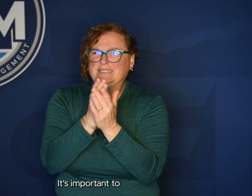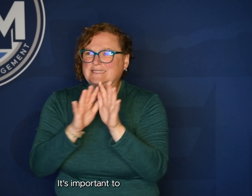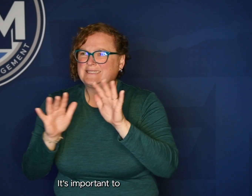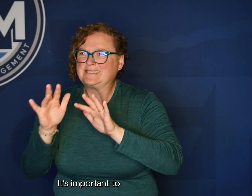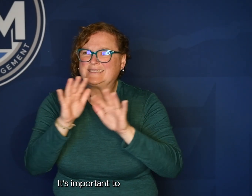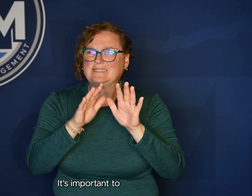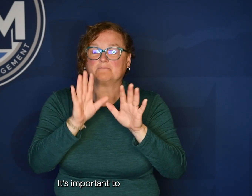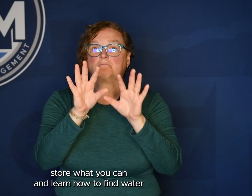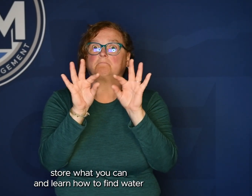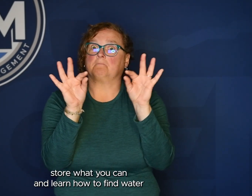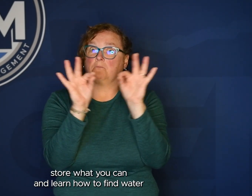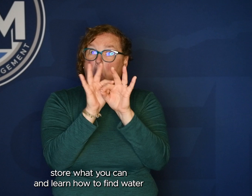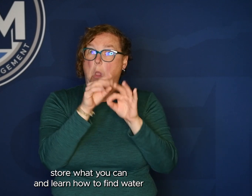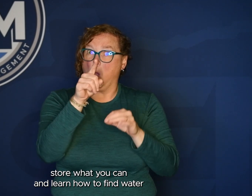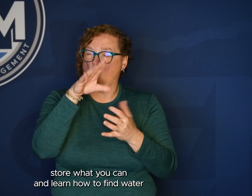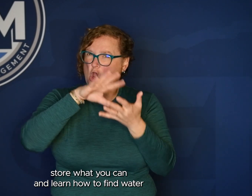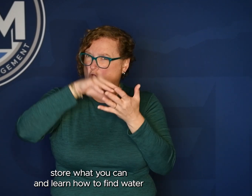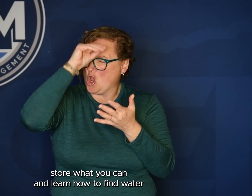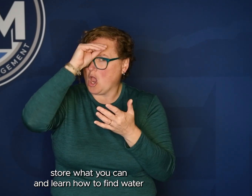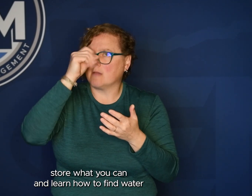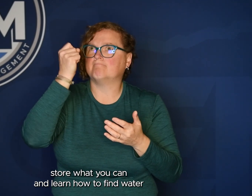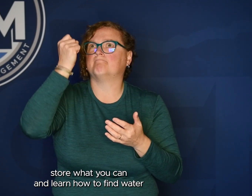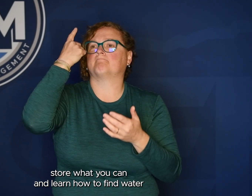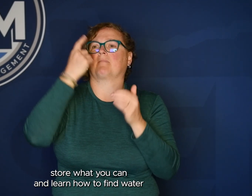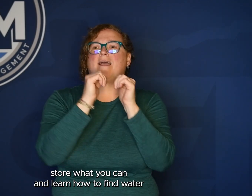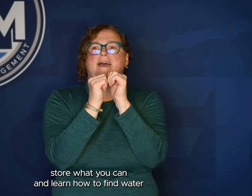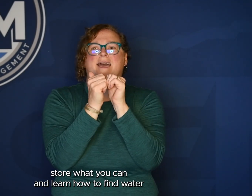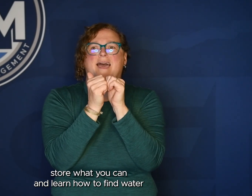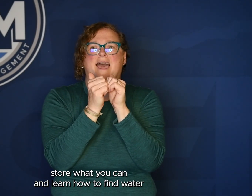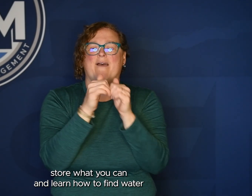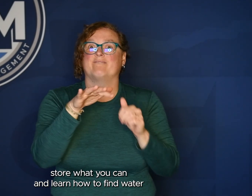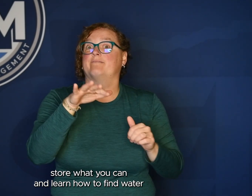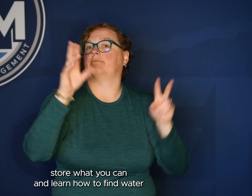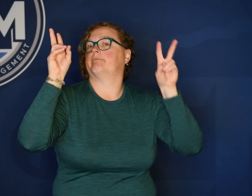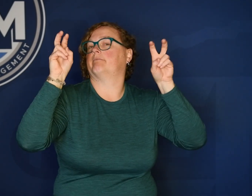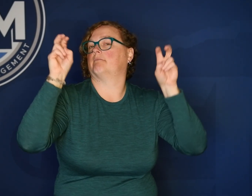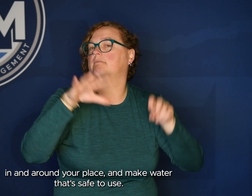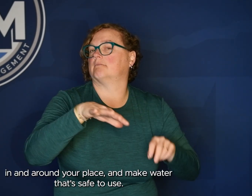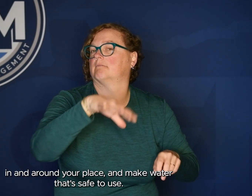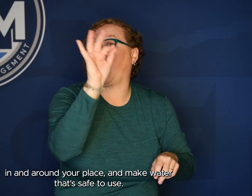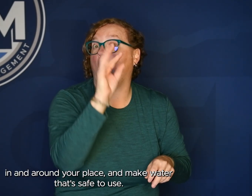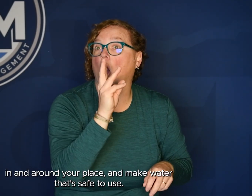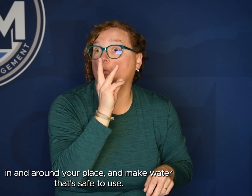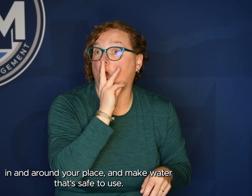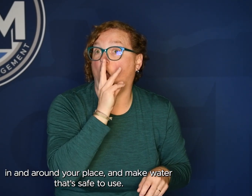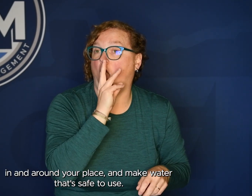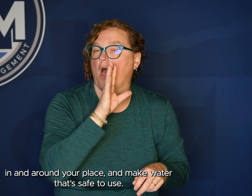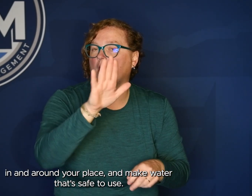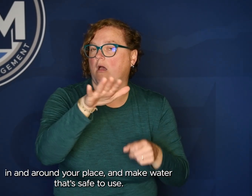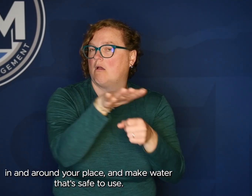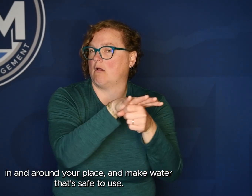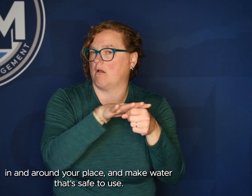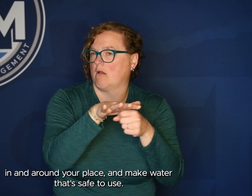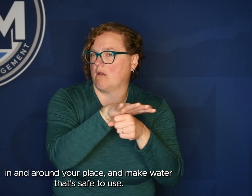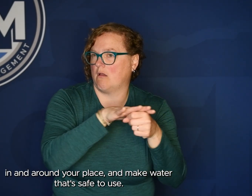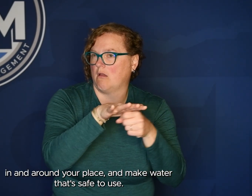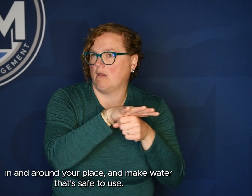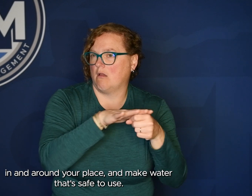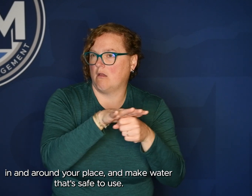It's important to store what you can and learn how to find water in and around your place and make water